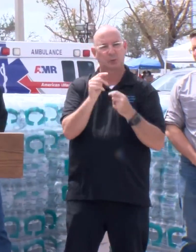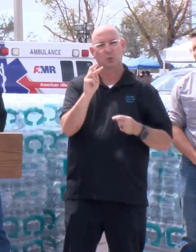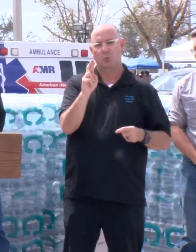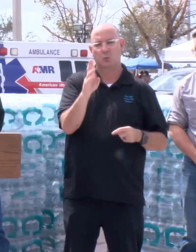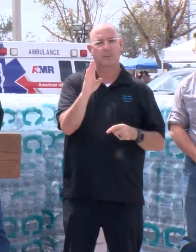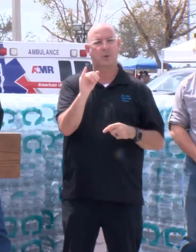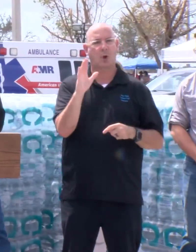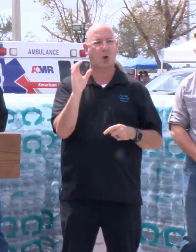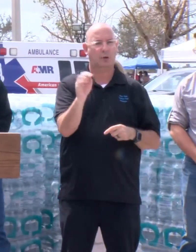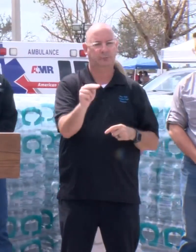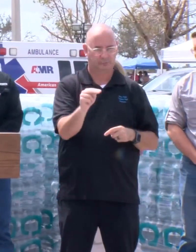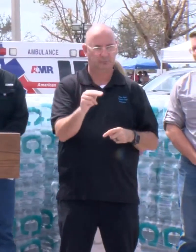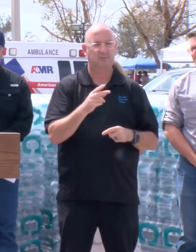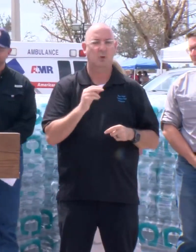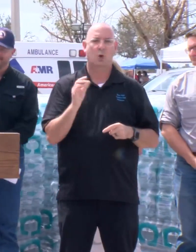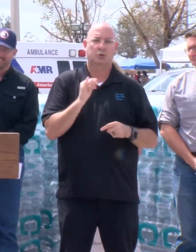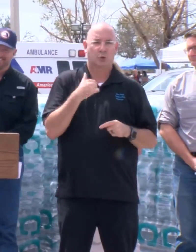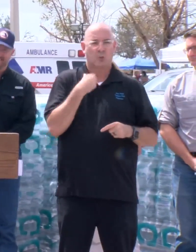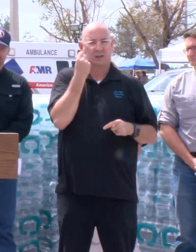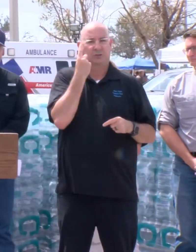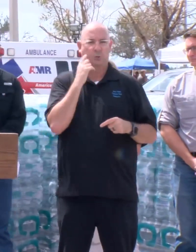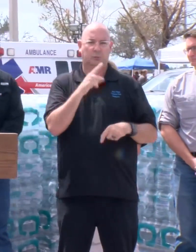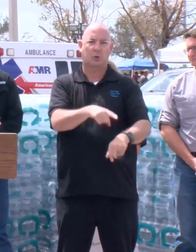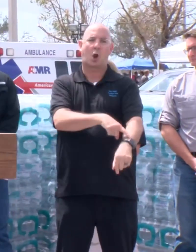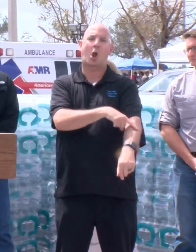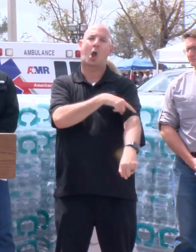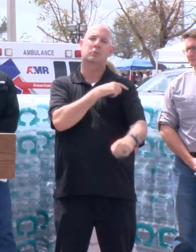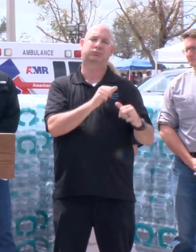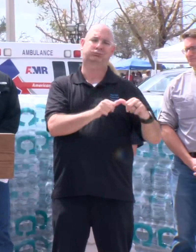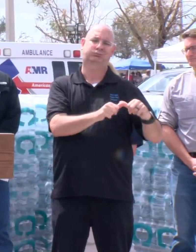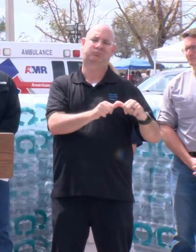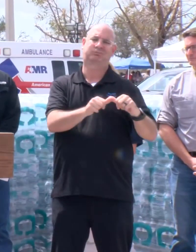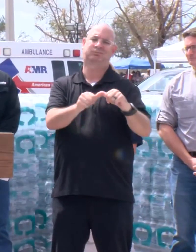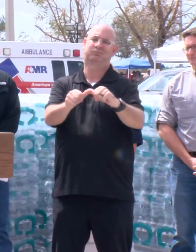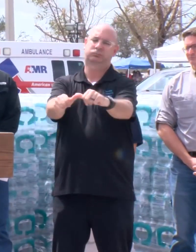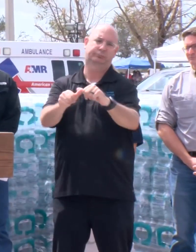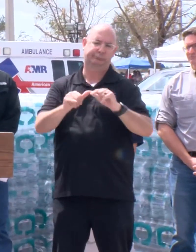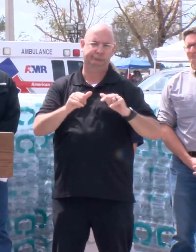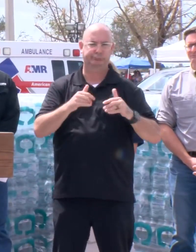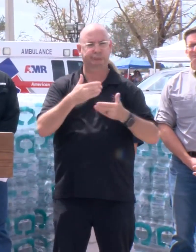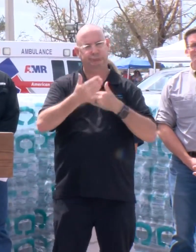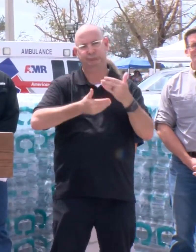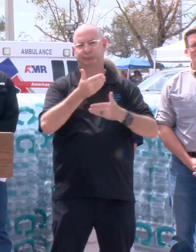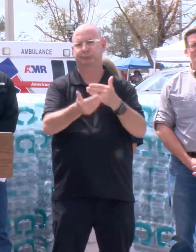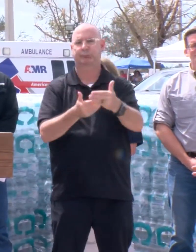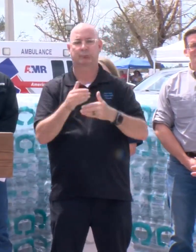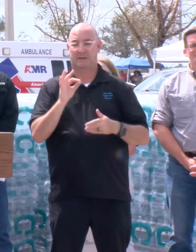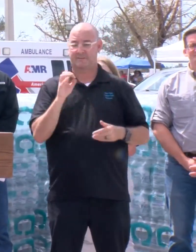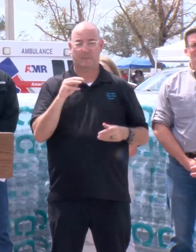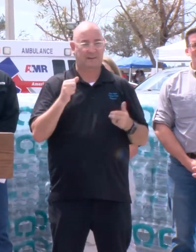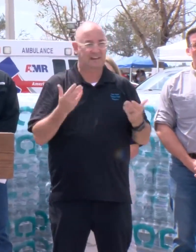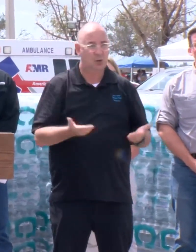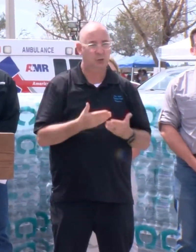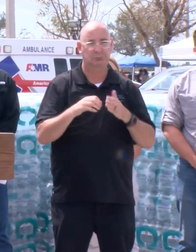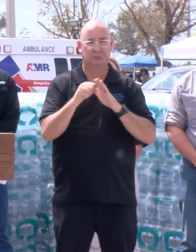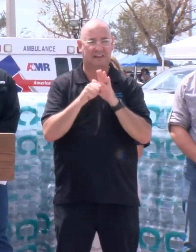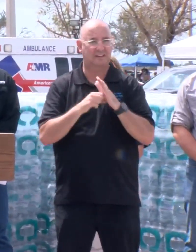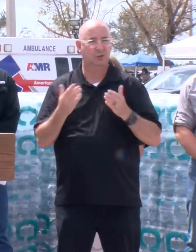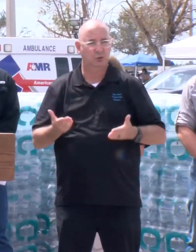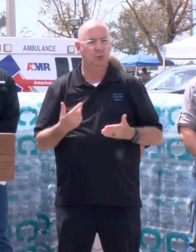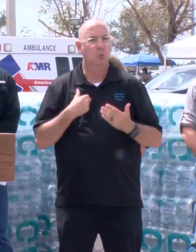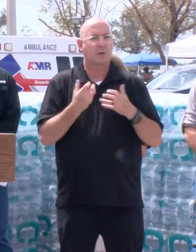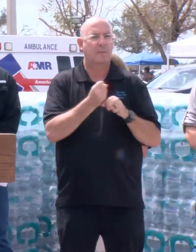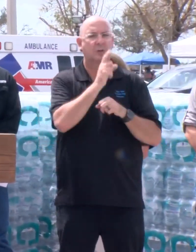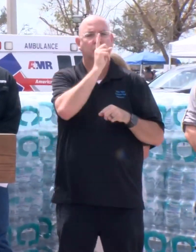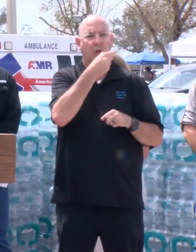that this is going to be a long-term recovery for a lot of folks. And while FEMA is there, the state is there, we want to ensure that those funds are there to help people get back